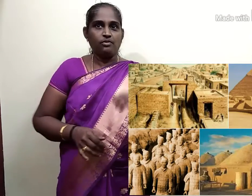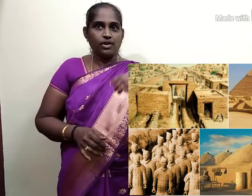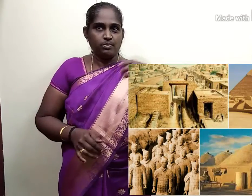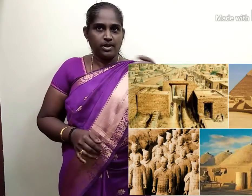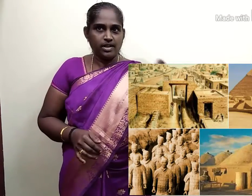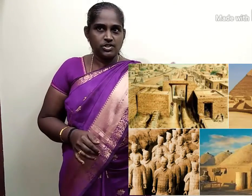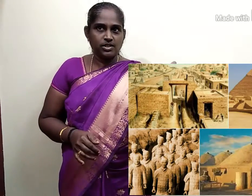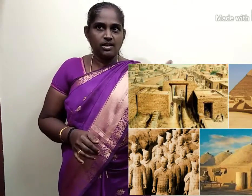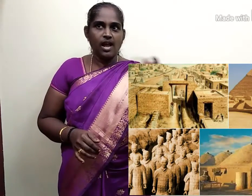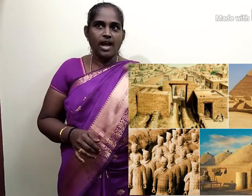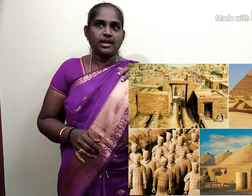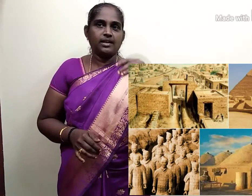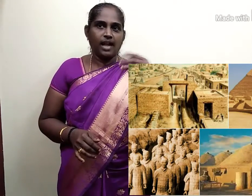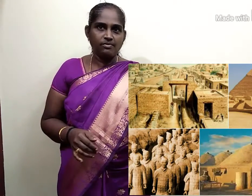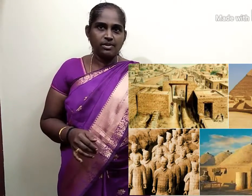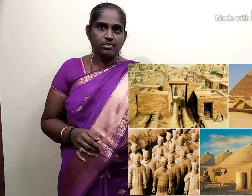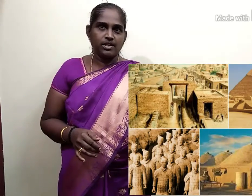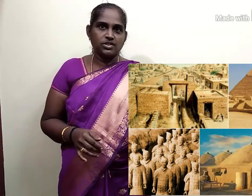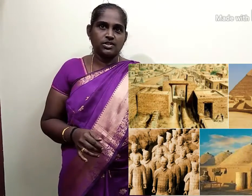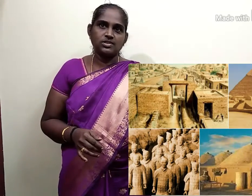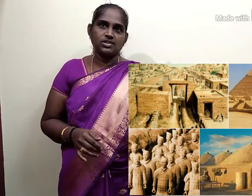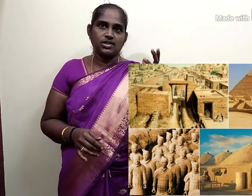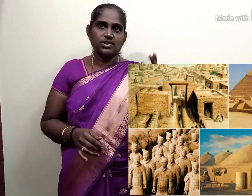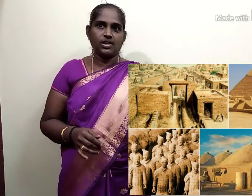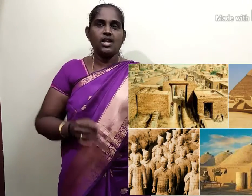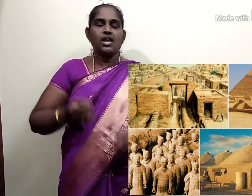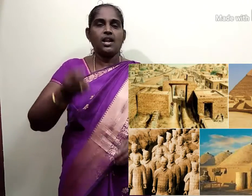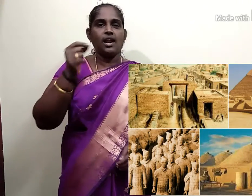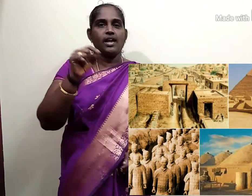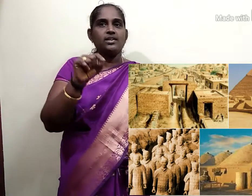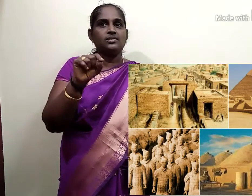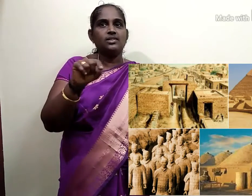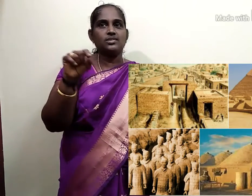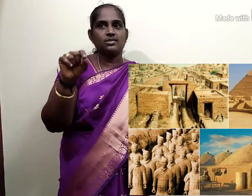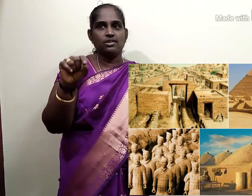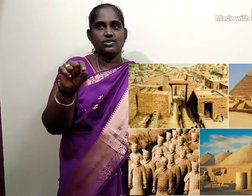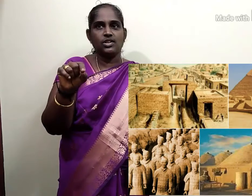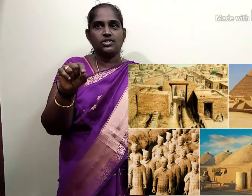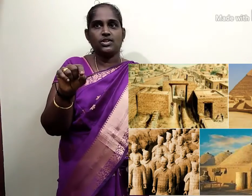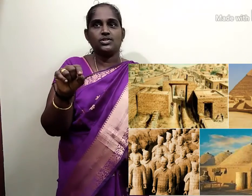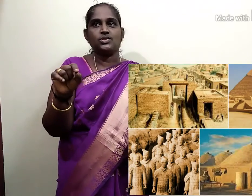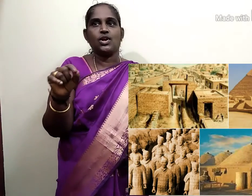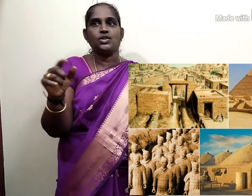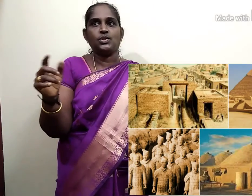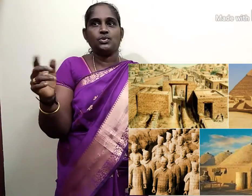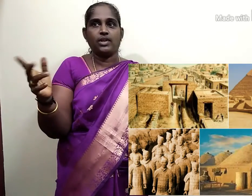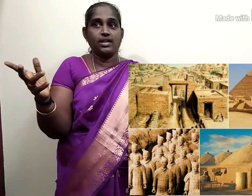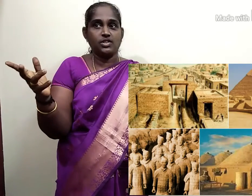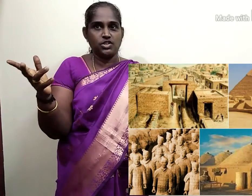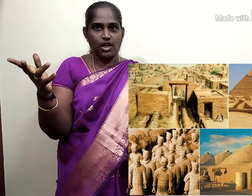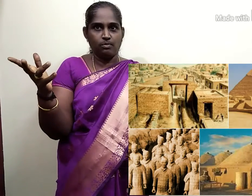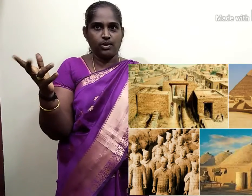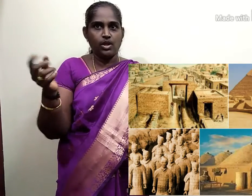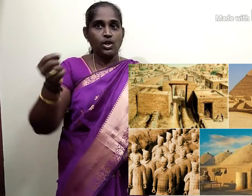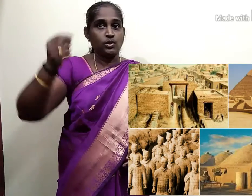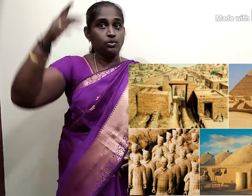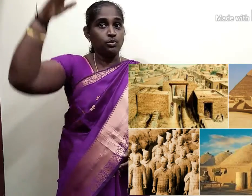Food production and craft production started. Like this, civilization started to take shape.